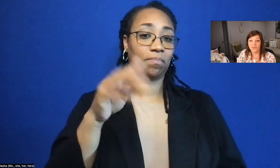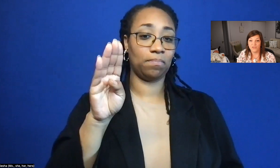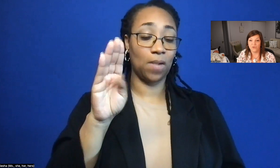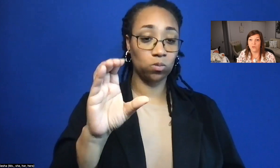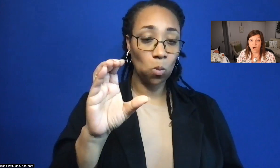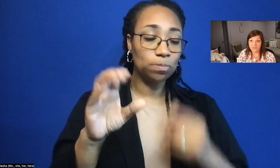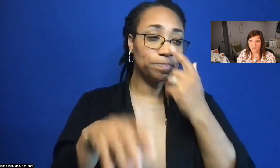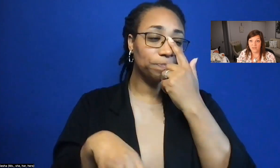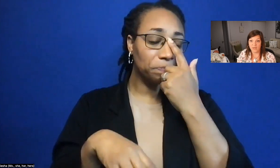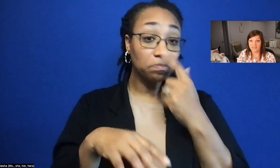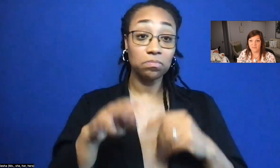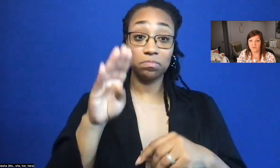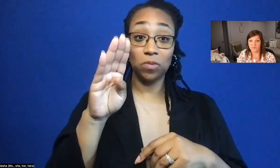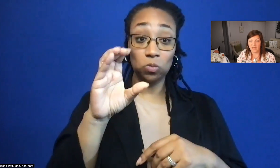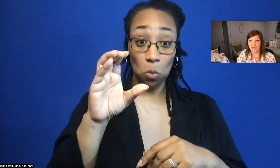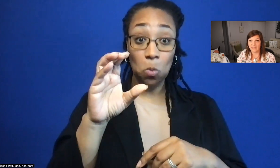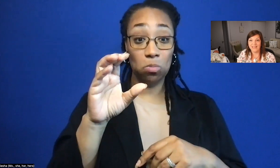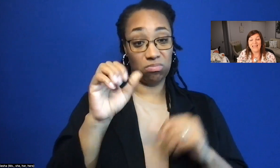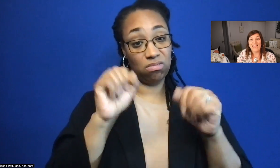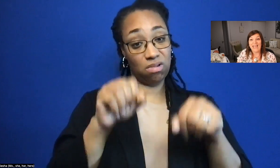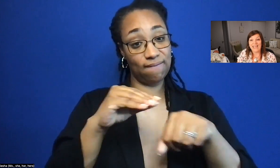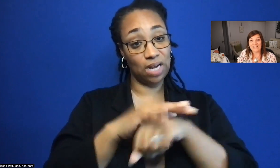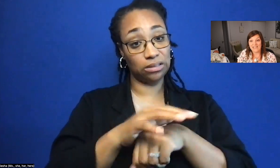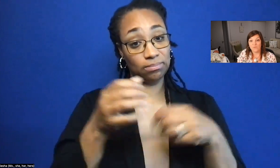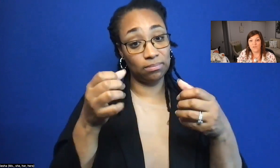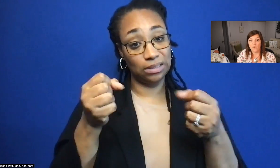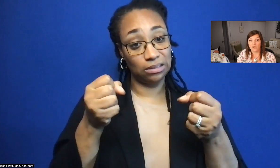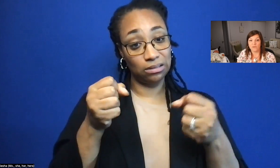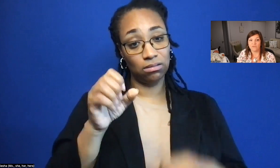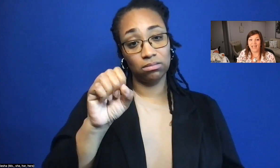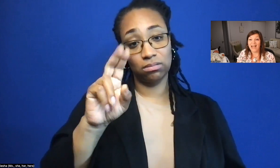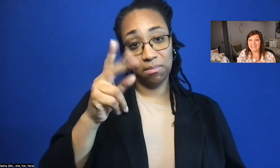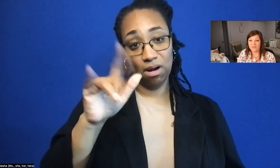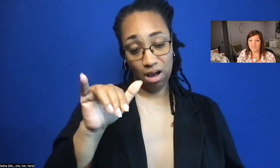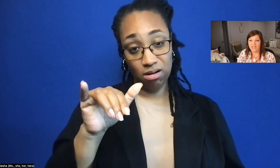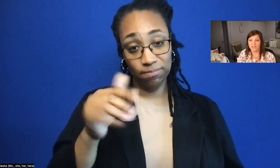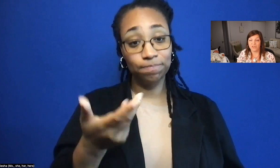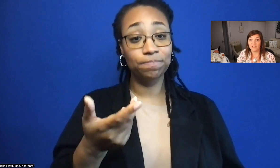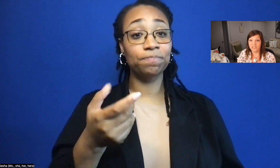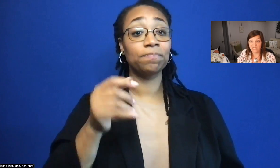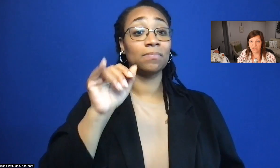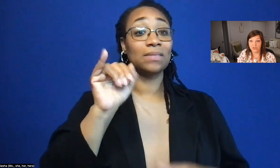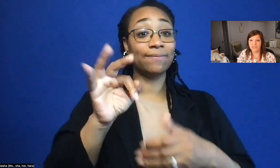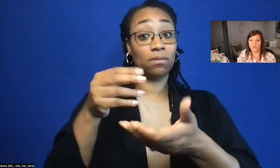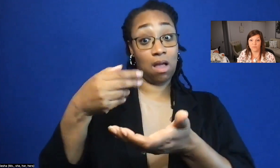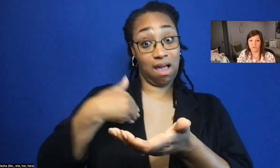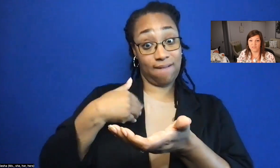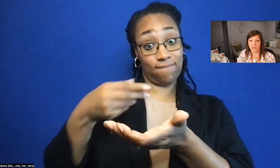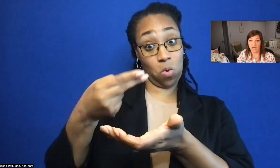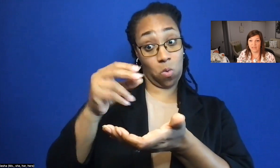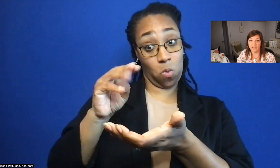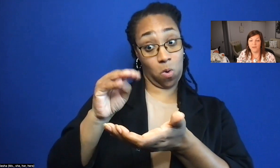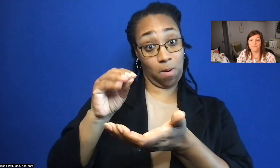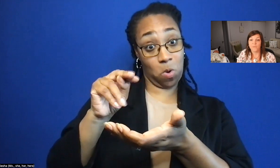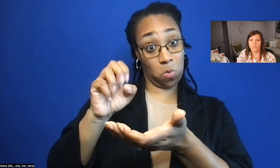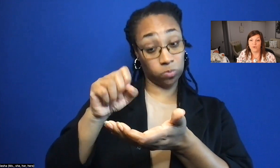Birth control also impacts milk supply. Anything with a hormone has the potential to decrease your milk